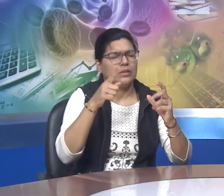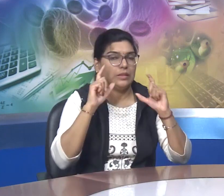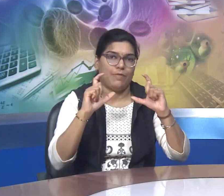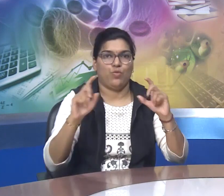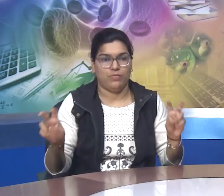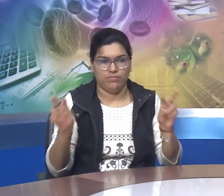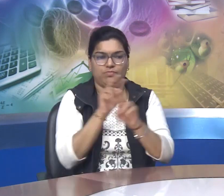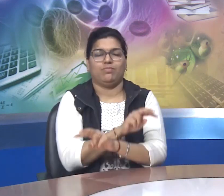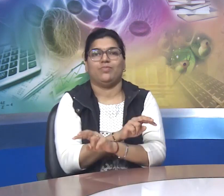Next sentence.